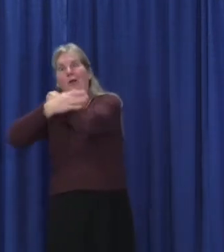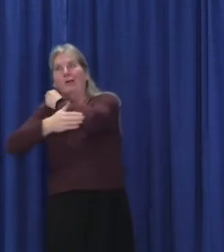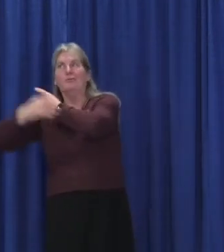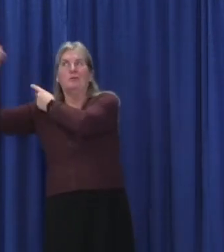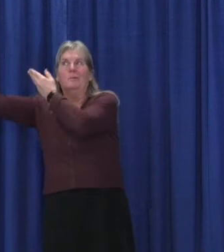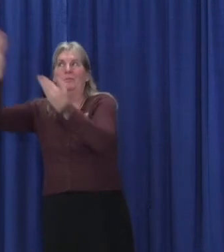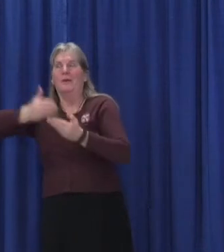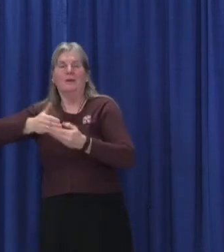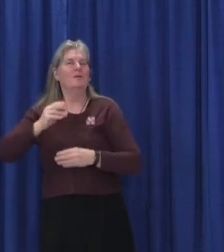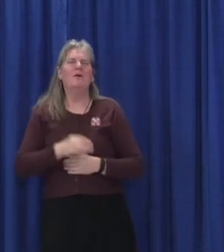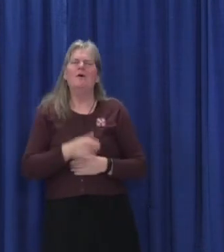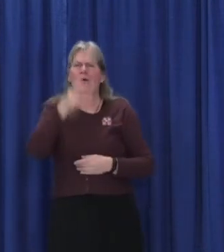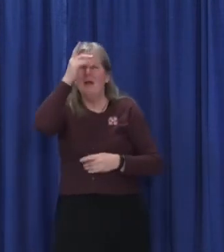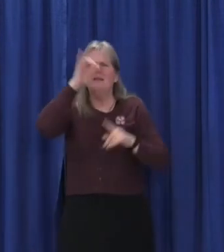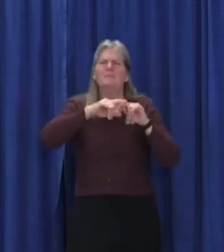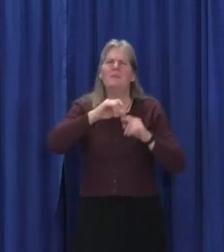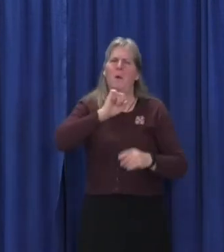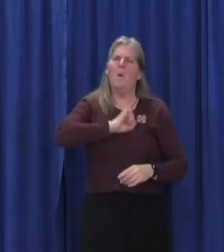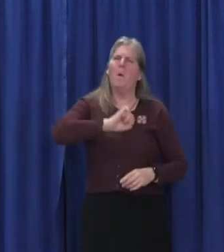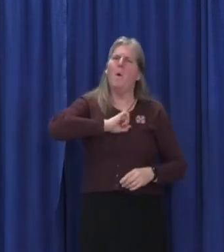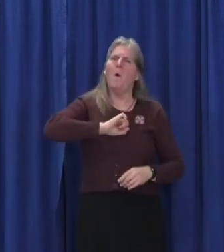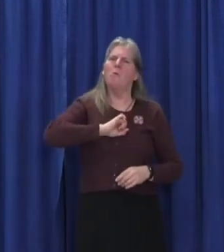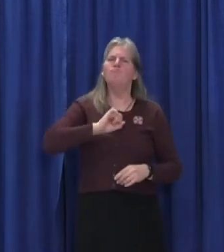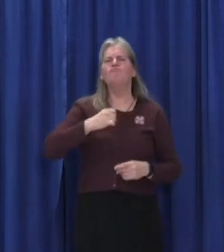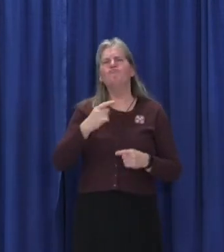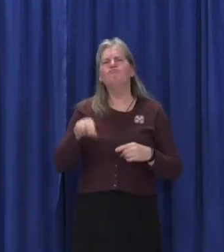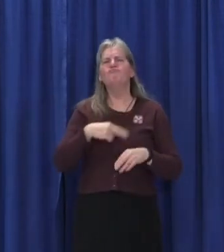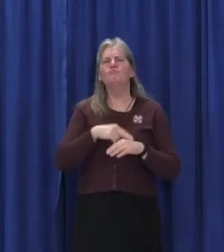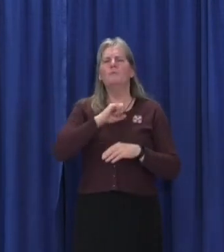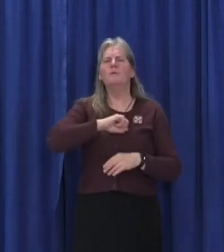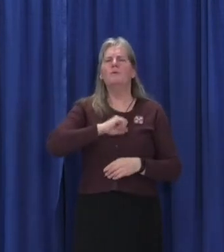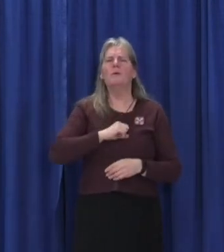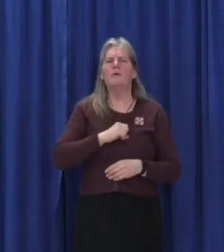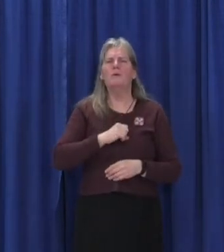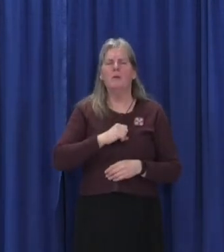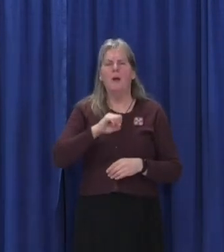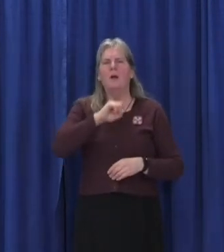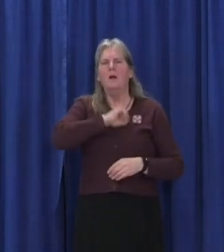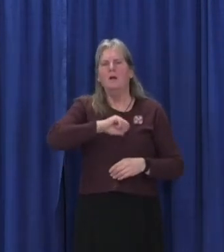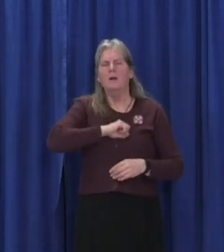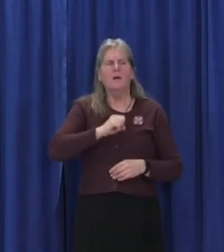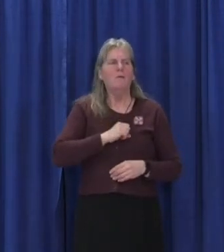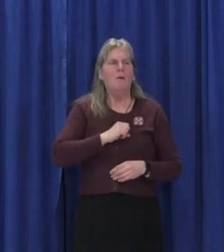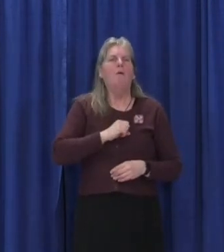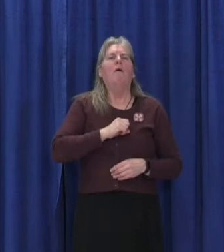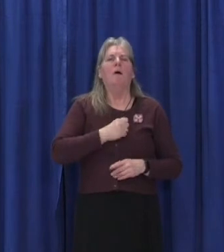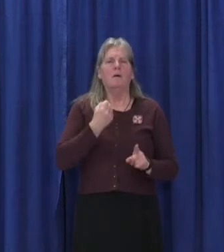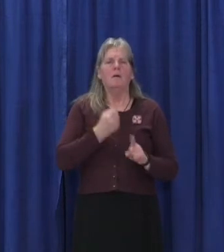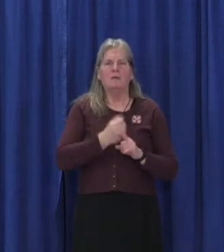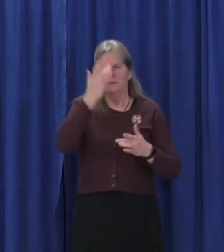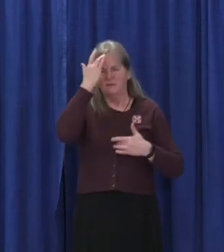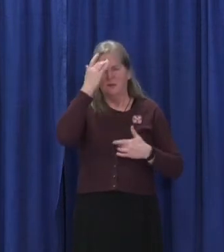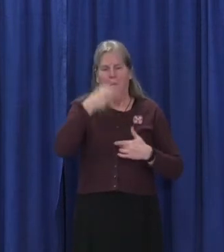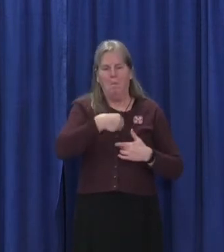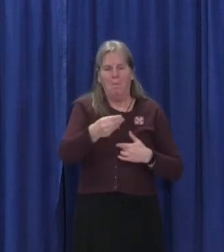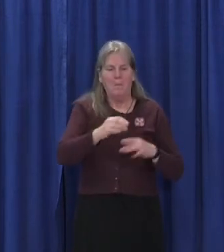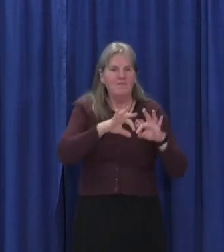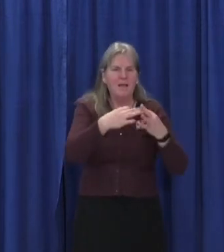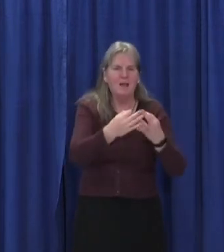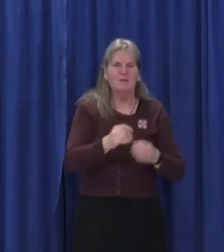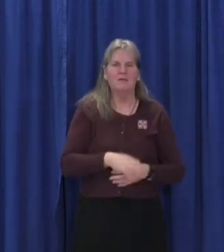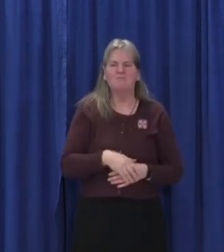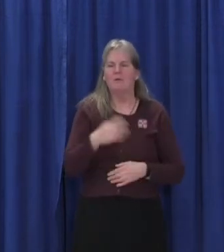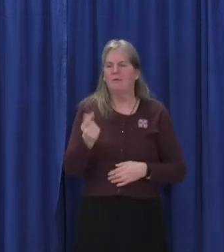It spreads in a very similar way. Who would you infect with a cold? Probably your family. If you had a cold, you might infect your family